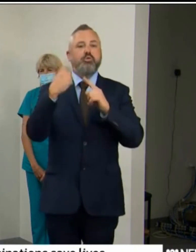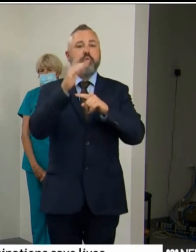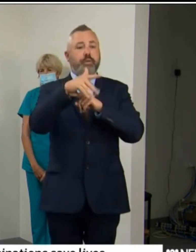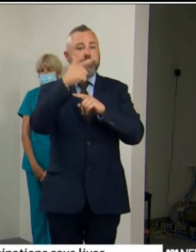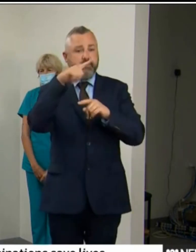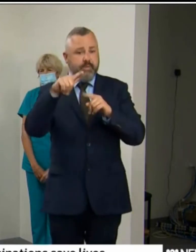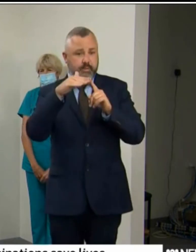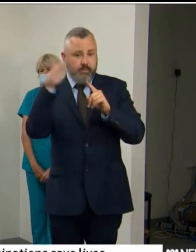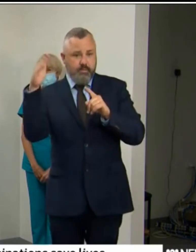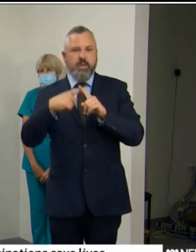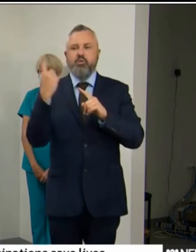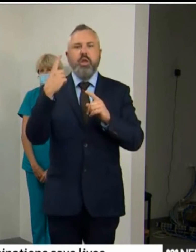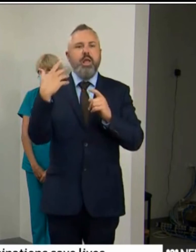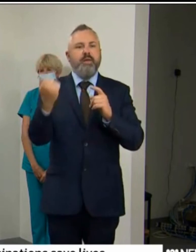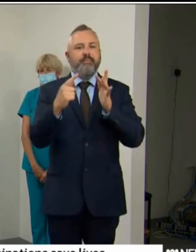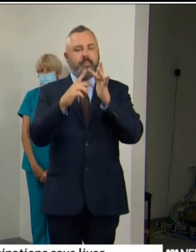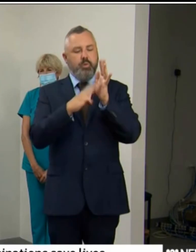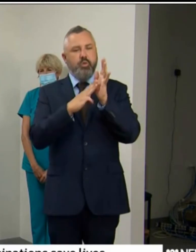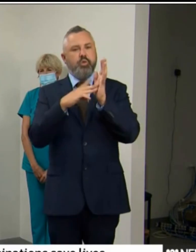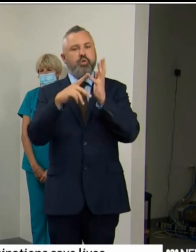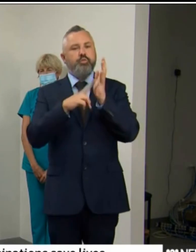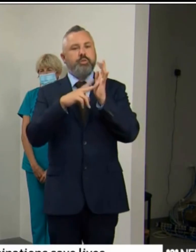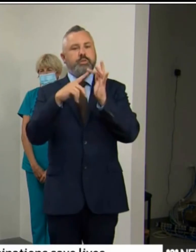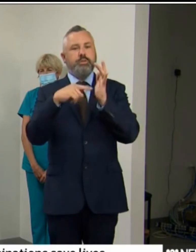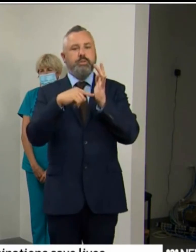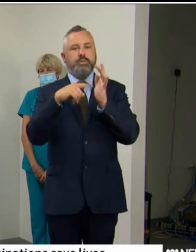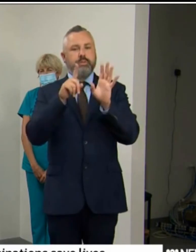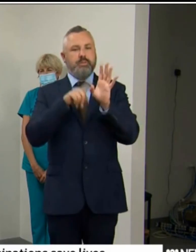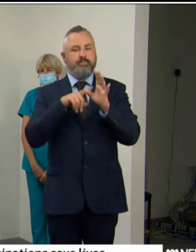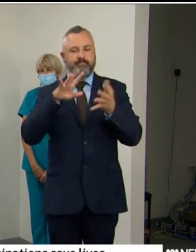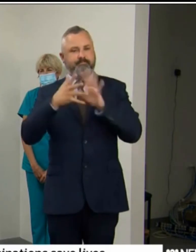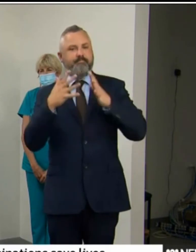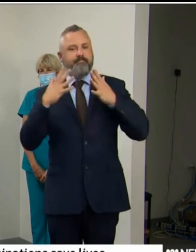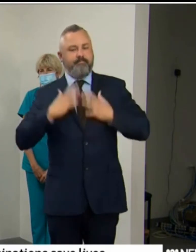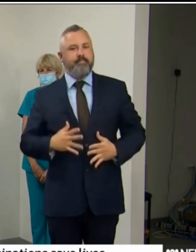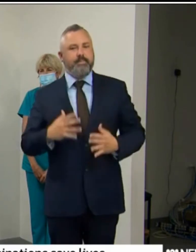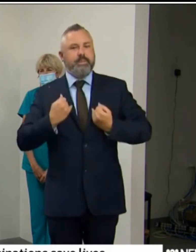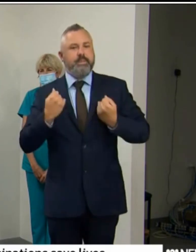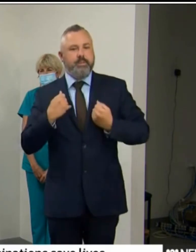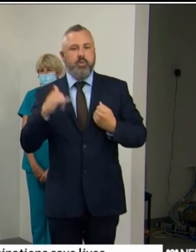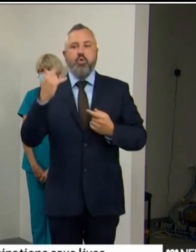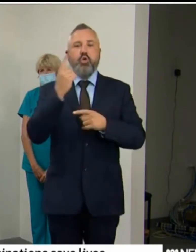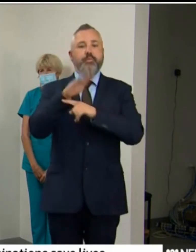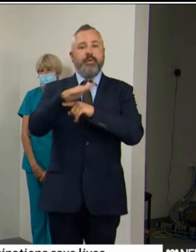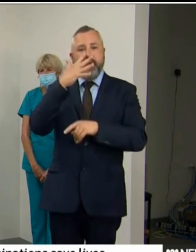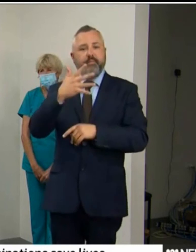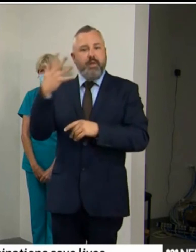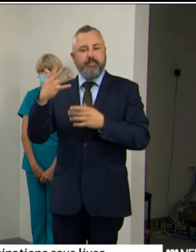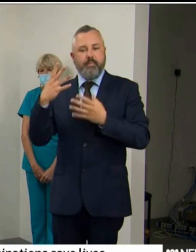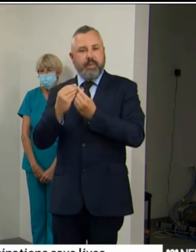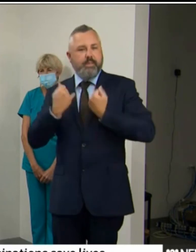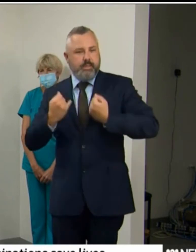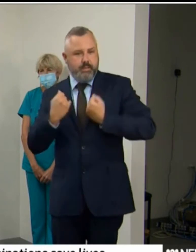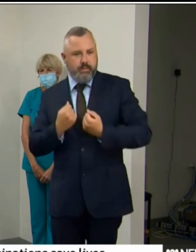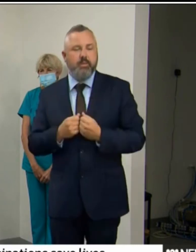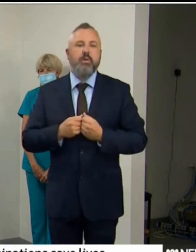immunocompromised. We'll have our Indigenous Australians over 55, as well as frontline emergency service and defence workers.